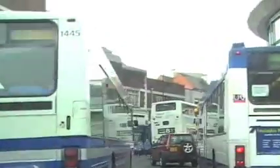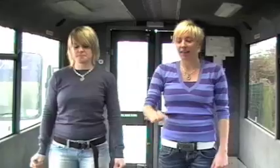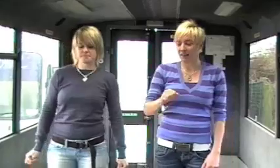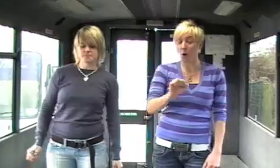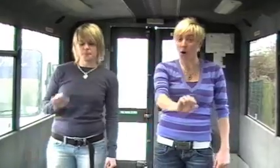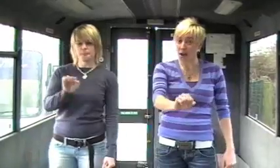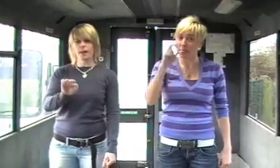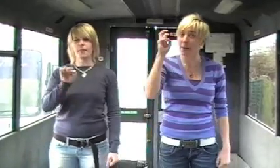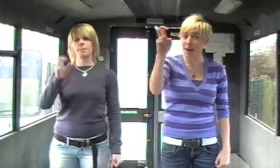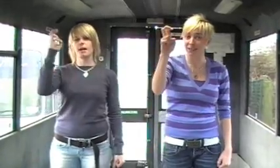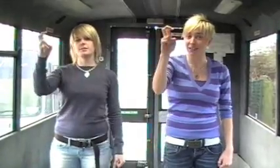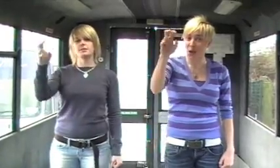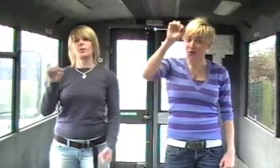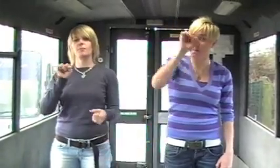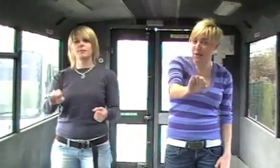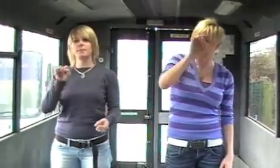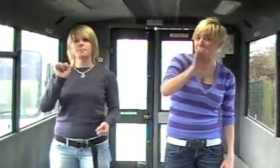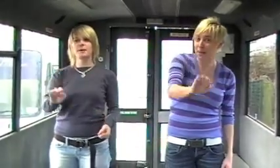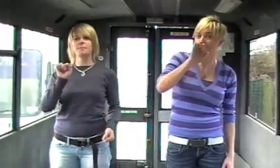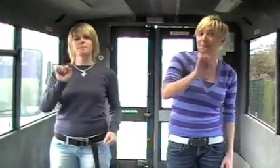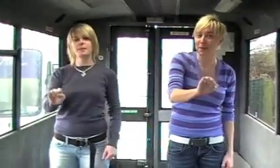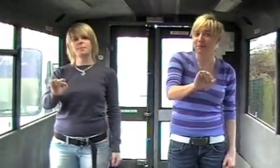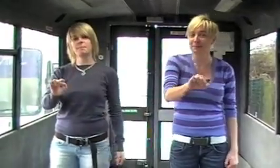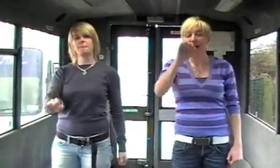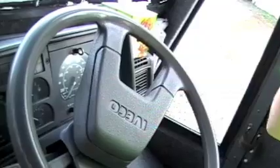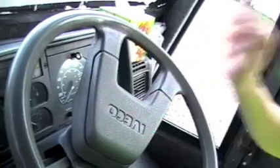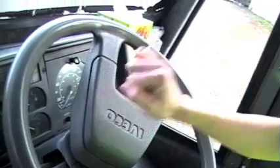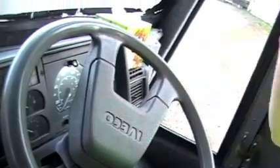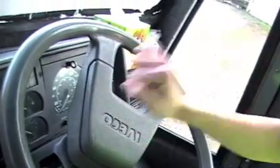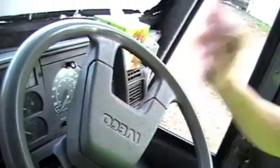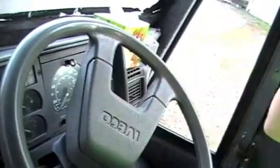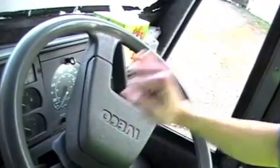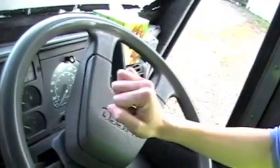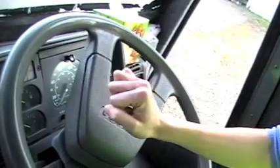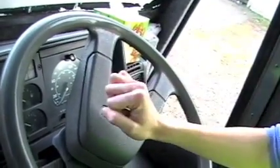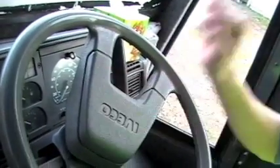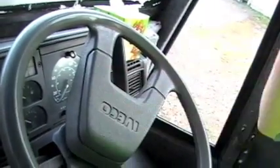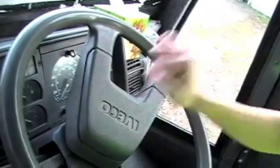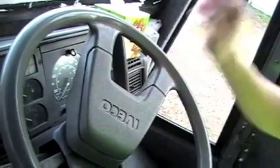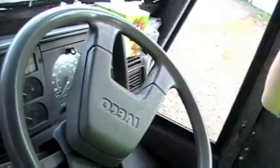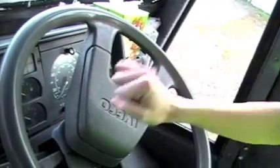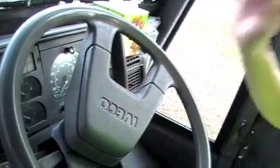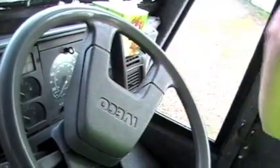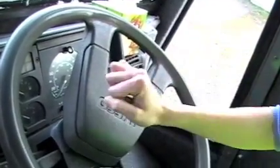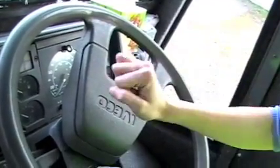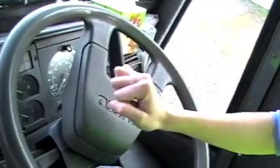The horn on the bus goes beep, beep, beep, beep, beep, beep, beep, beep, beep.